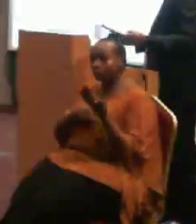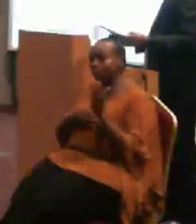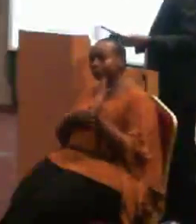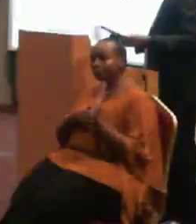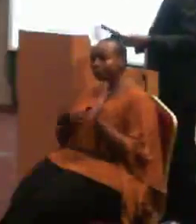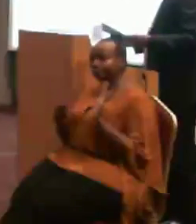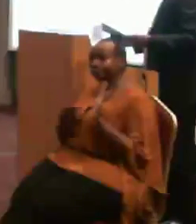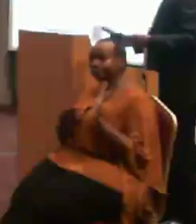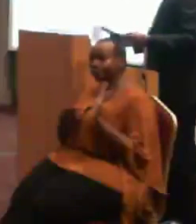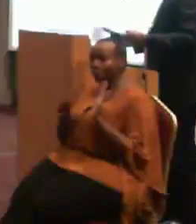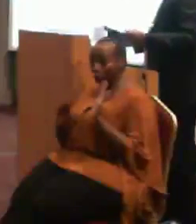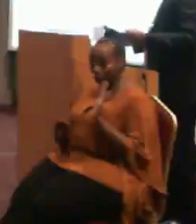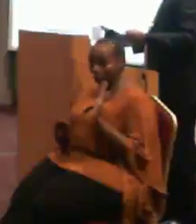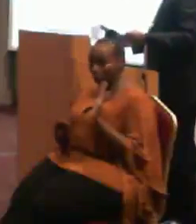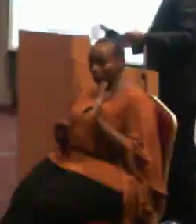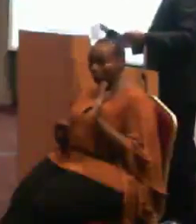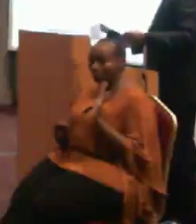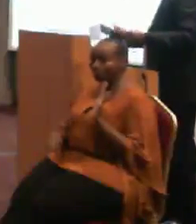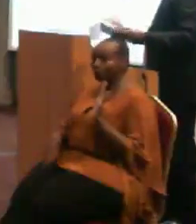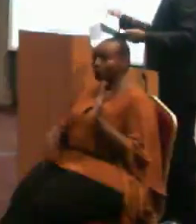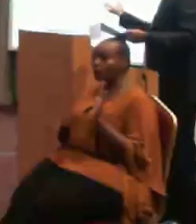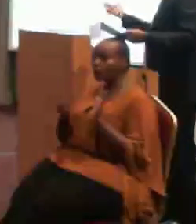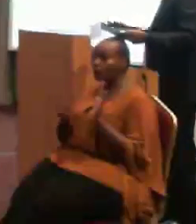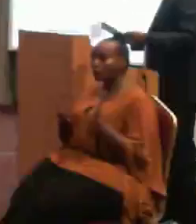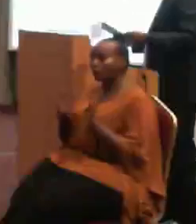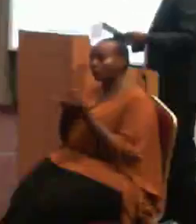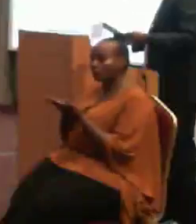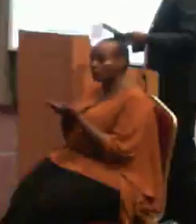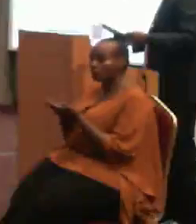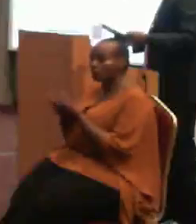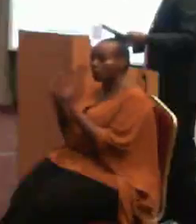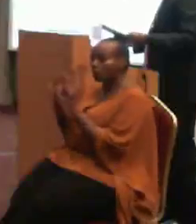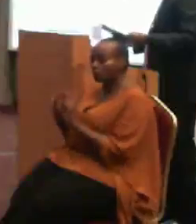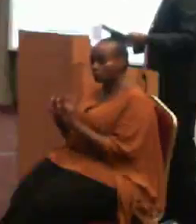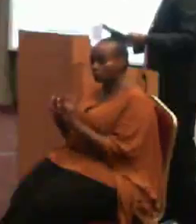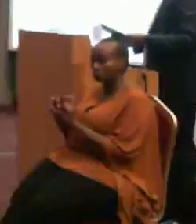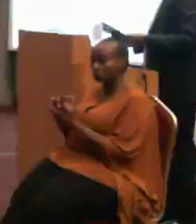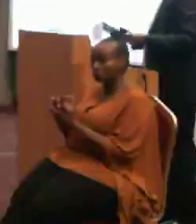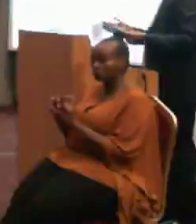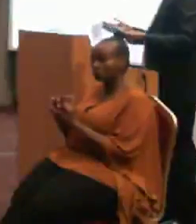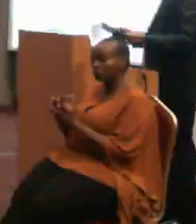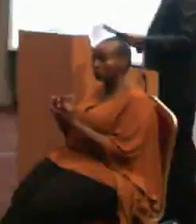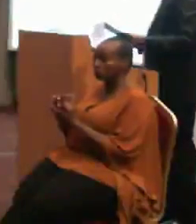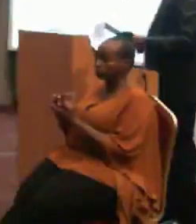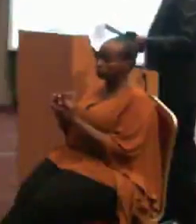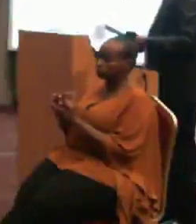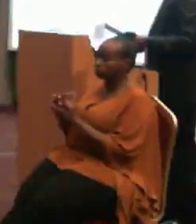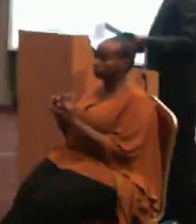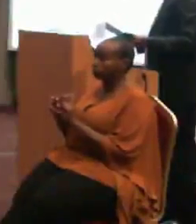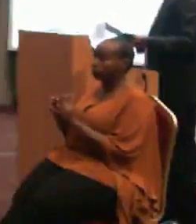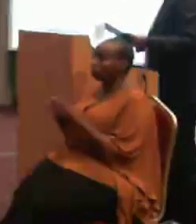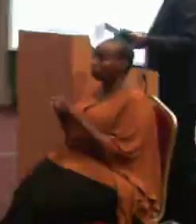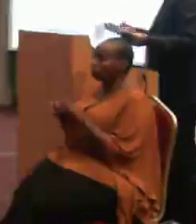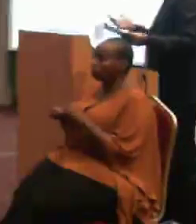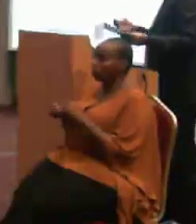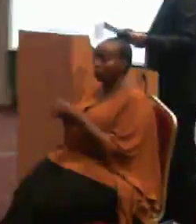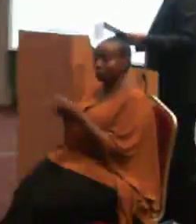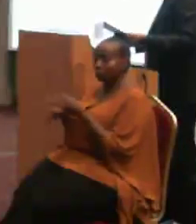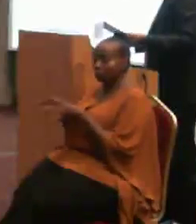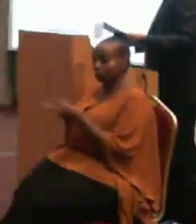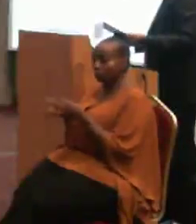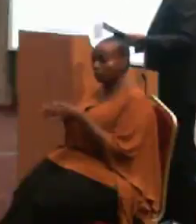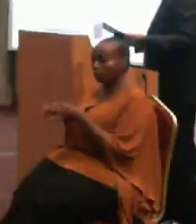you have. On the other debt issues, I think the question again on the average life, what we were trying to explain